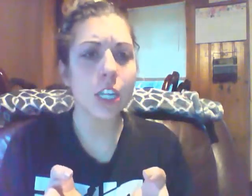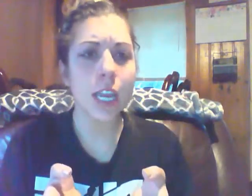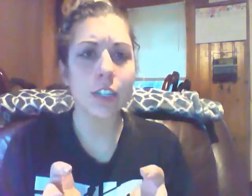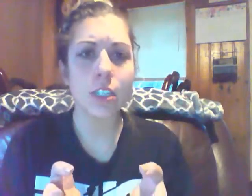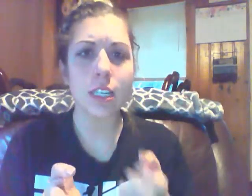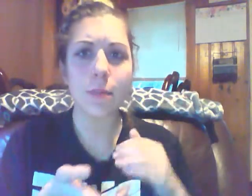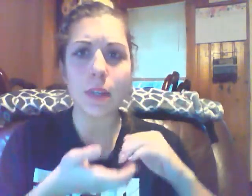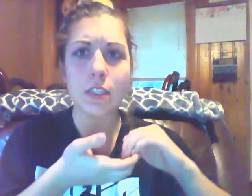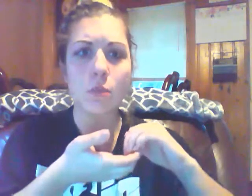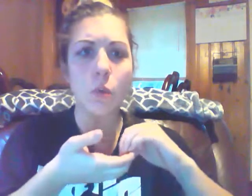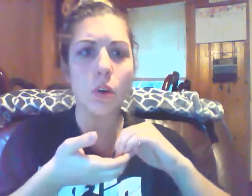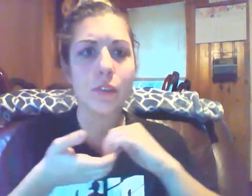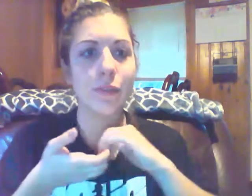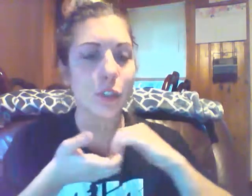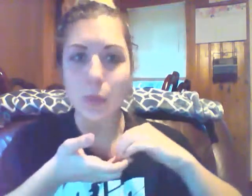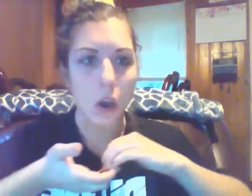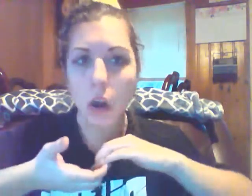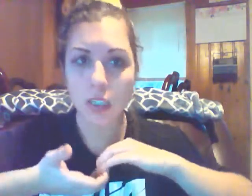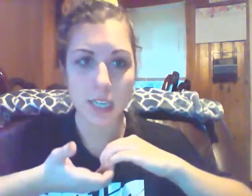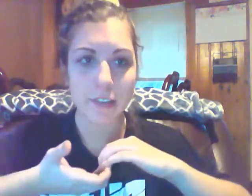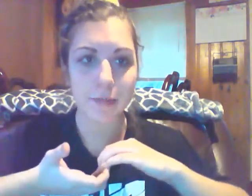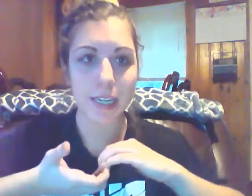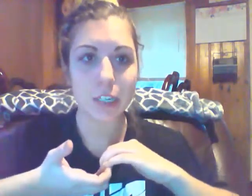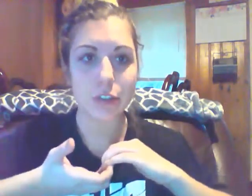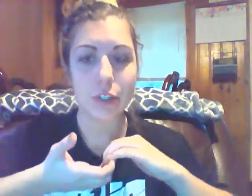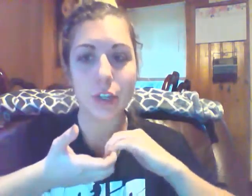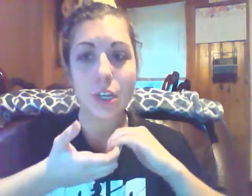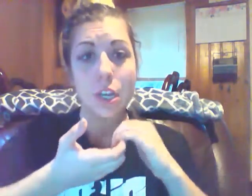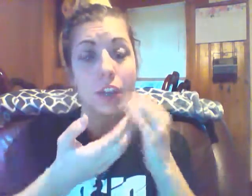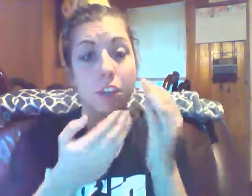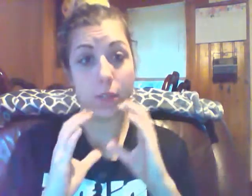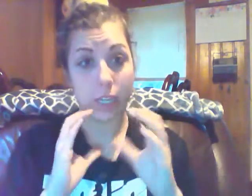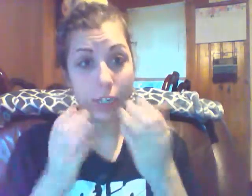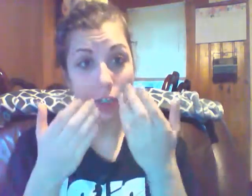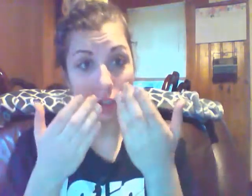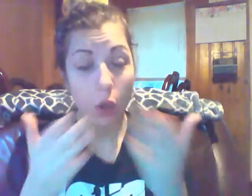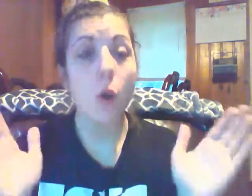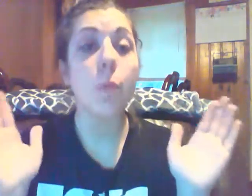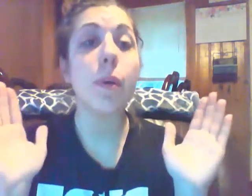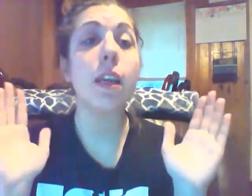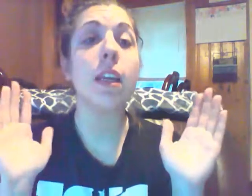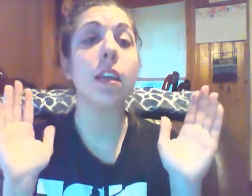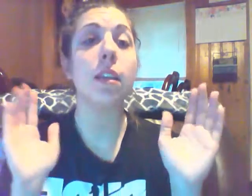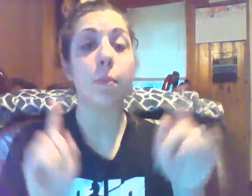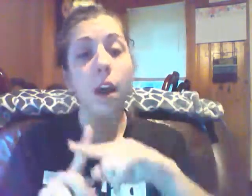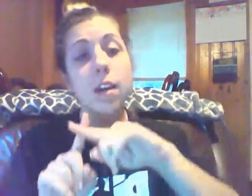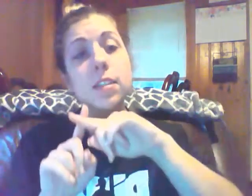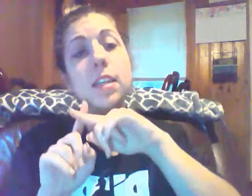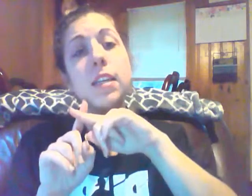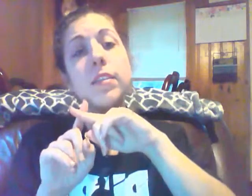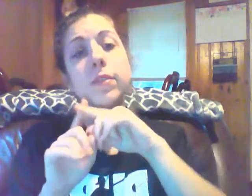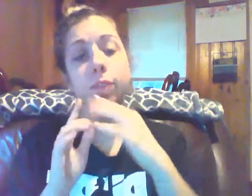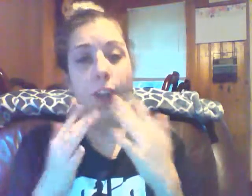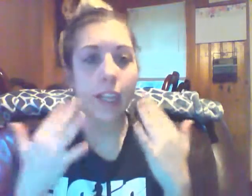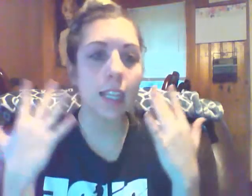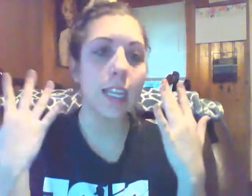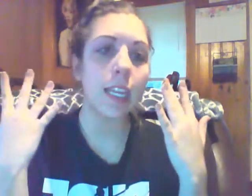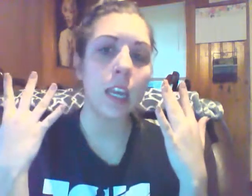she said, but it's more of just with all staff, making sure communication is open, positive, friendly,